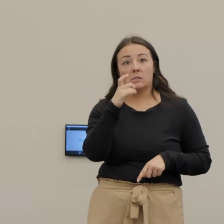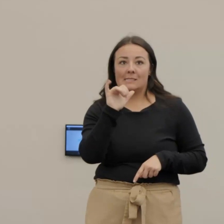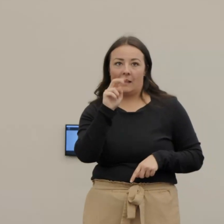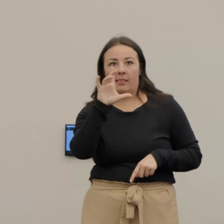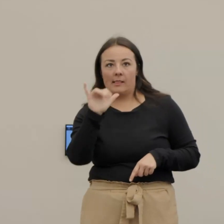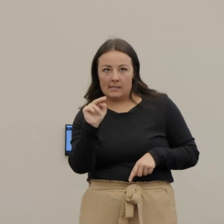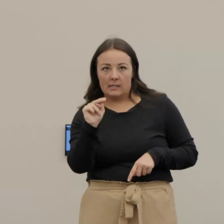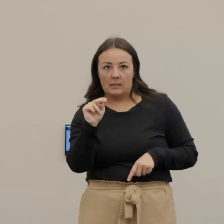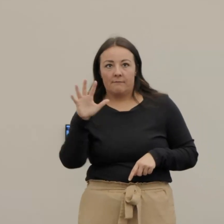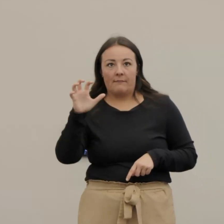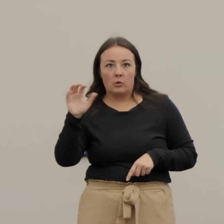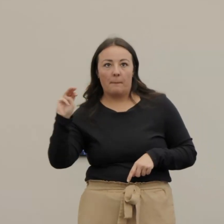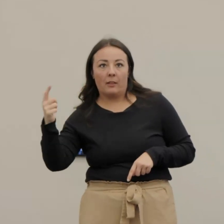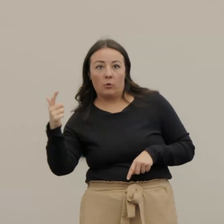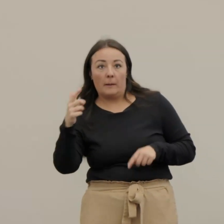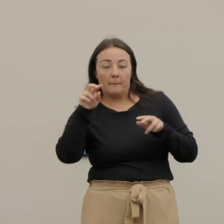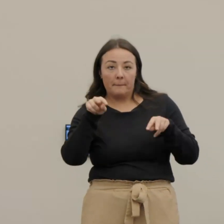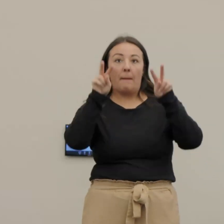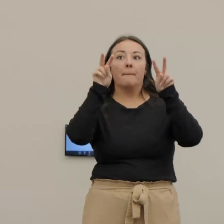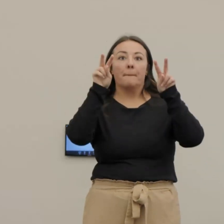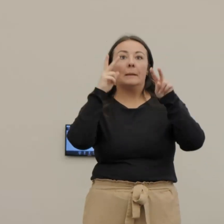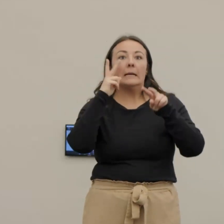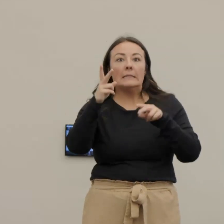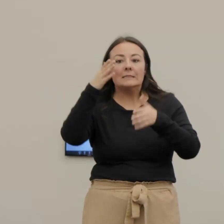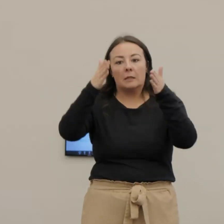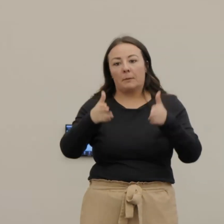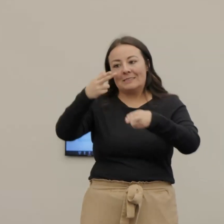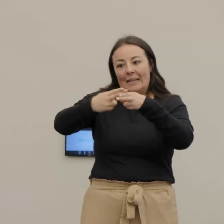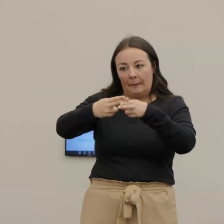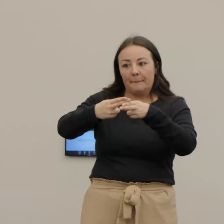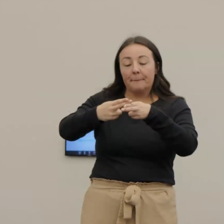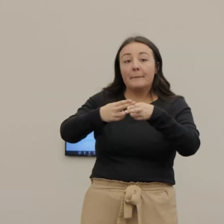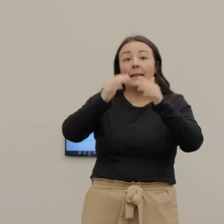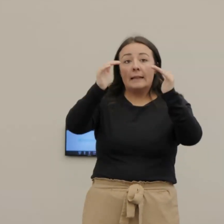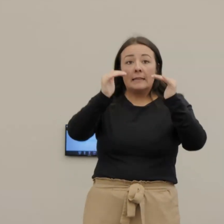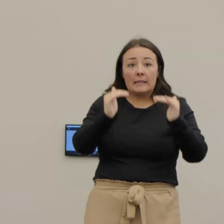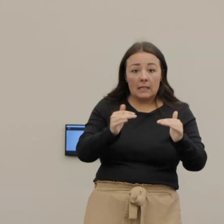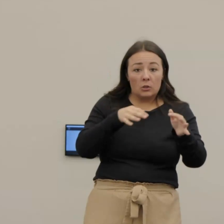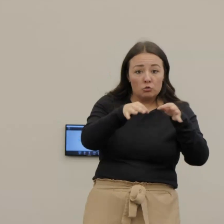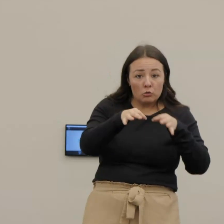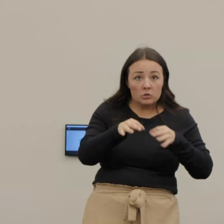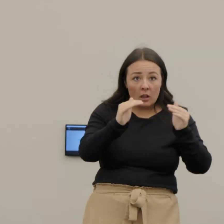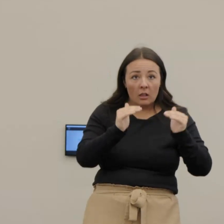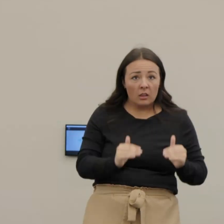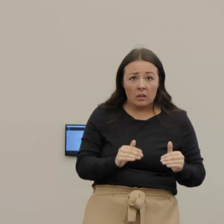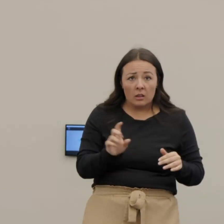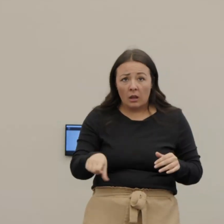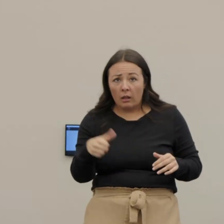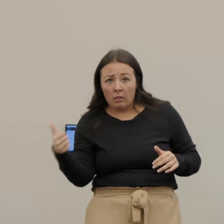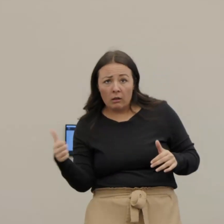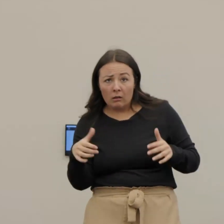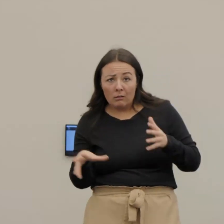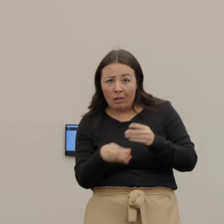then my eye goes up and I see the person's name, then the instructions, and then the other goop,